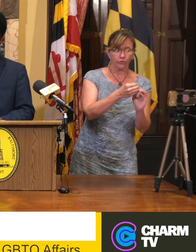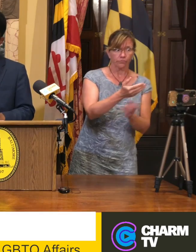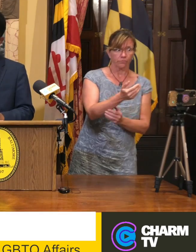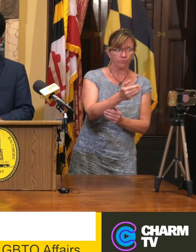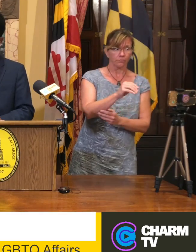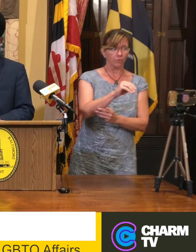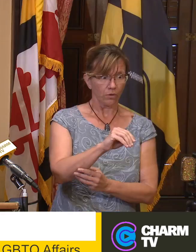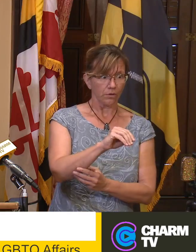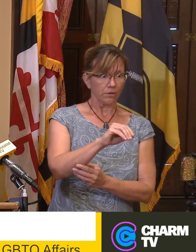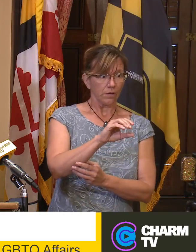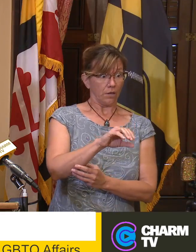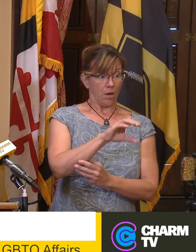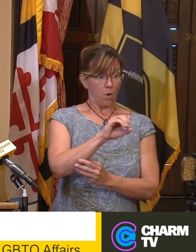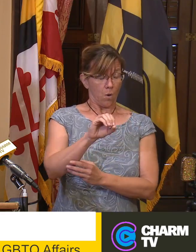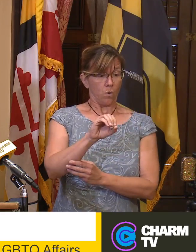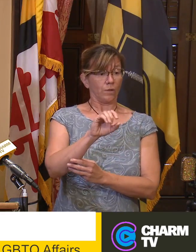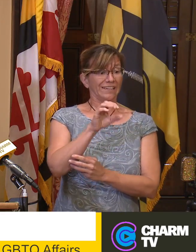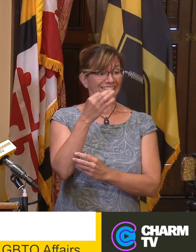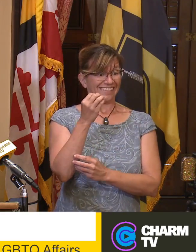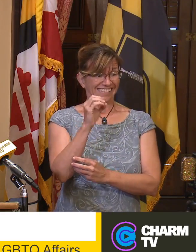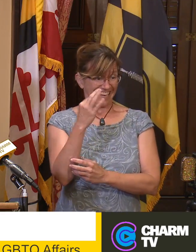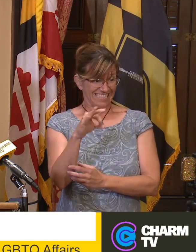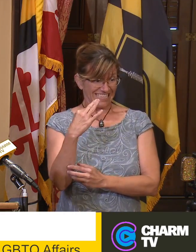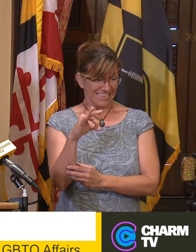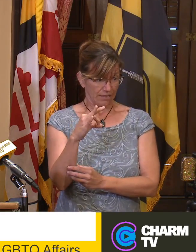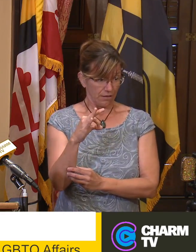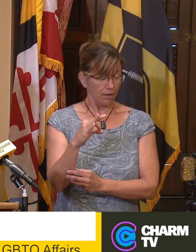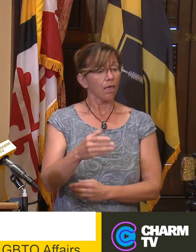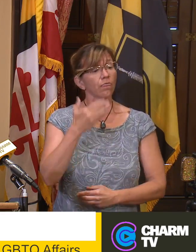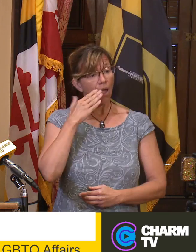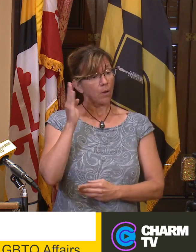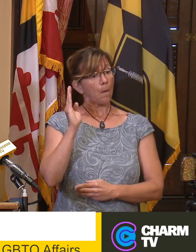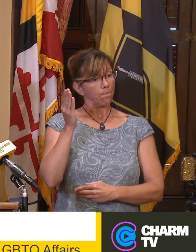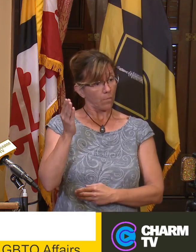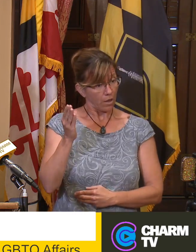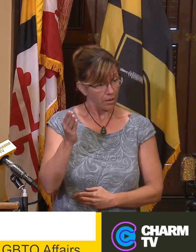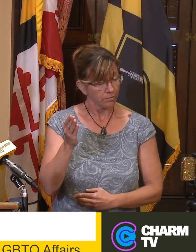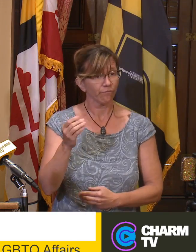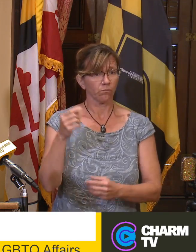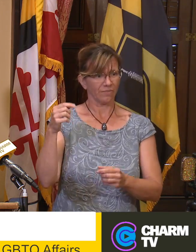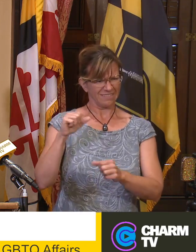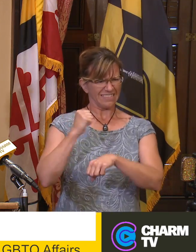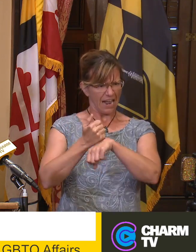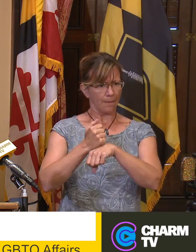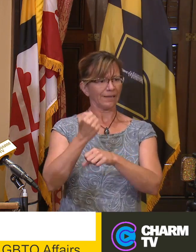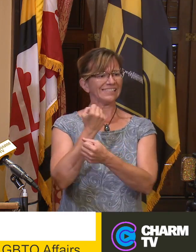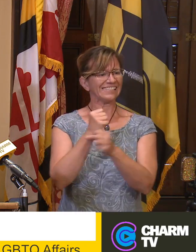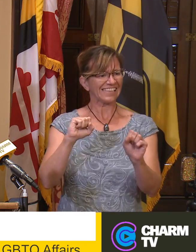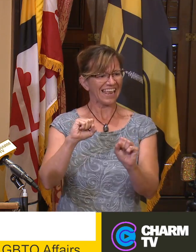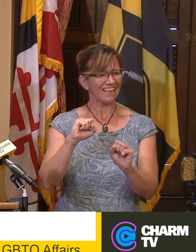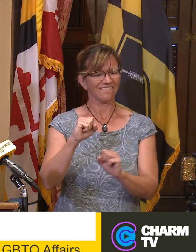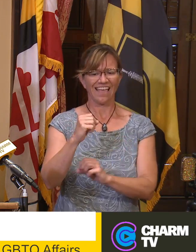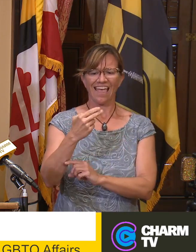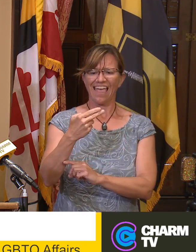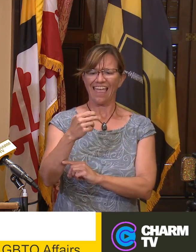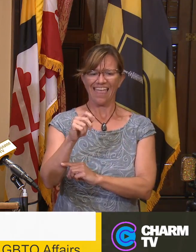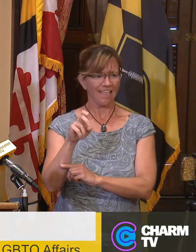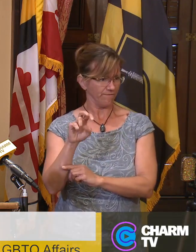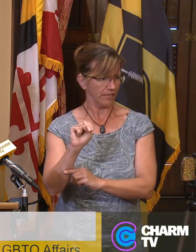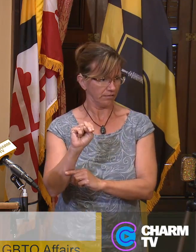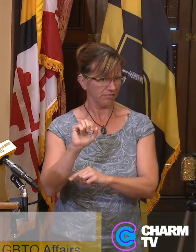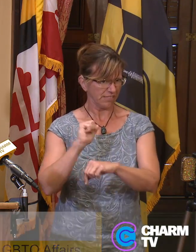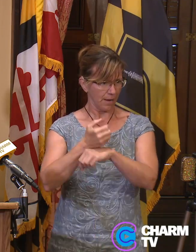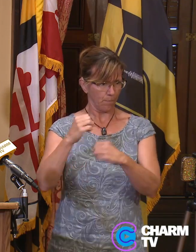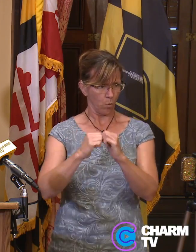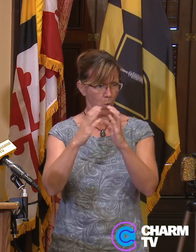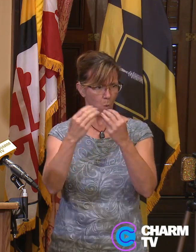Pride Center of Maryland, Free State Justice, all the members of our LGBTQ Commission, and all of our community advocates for their work